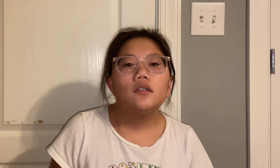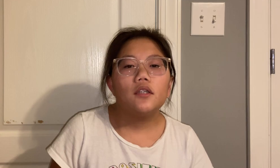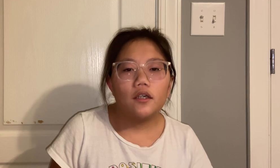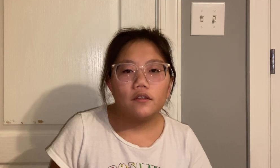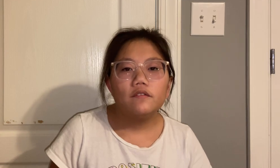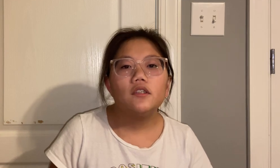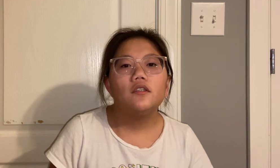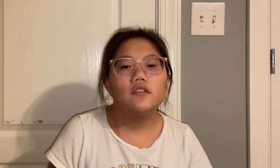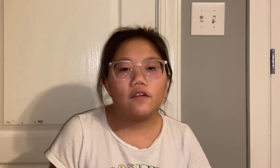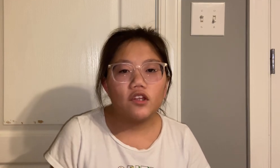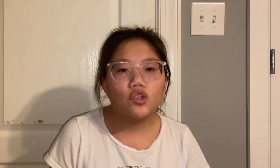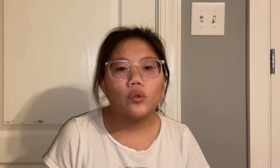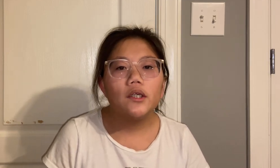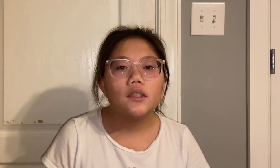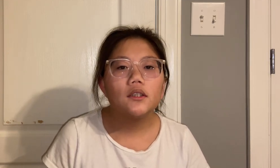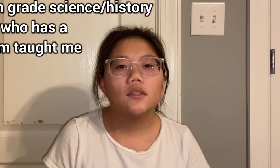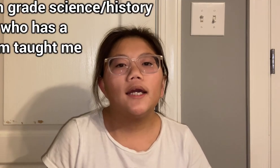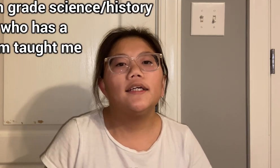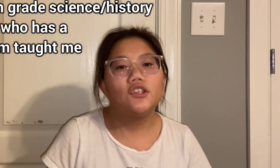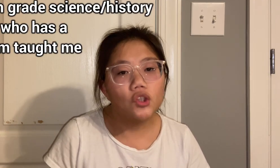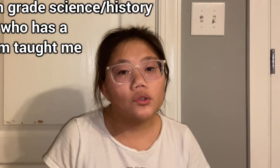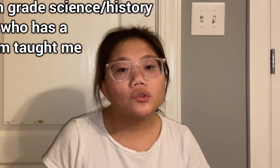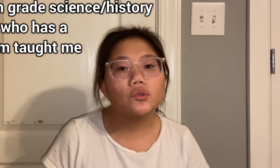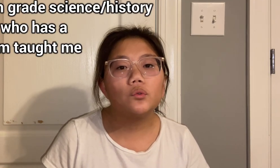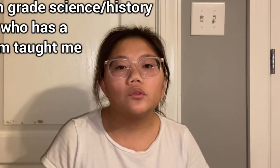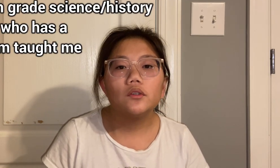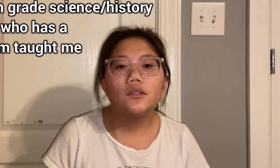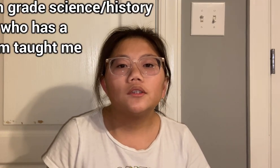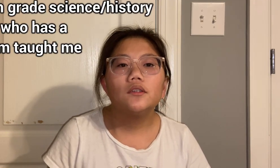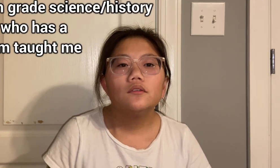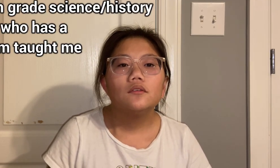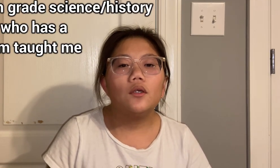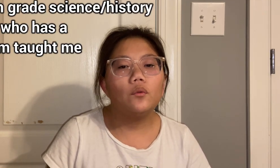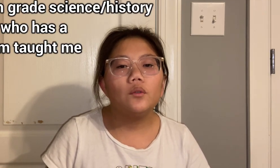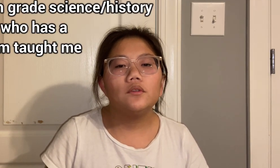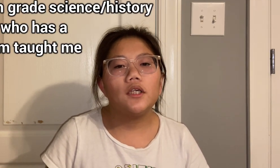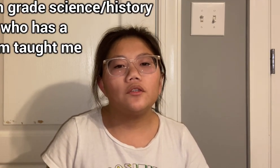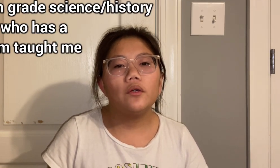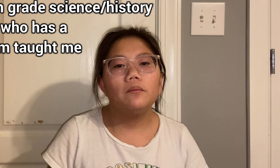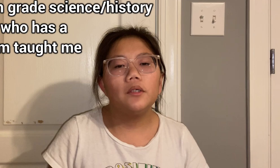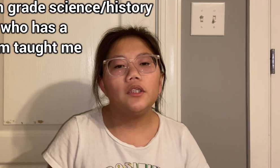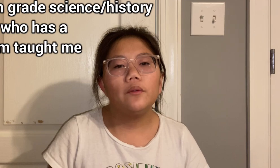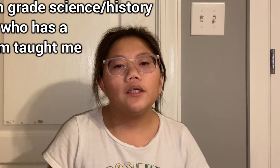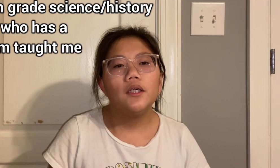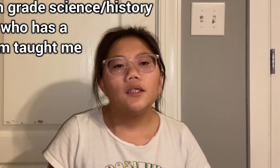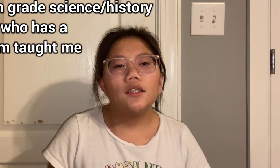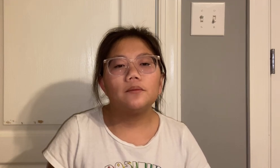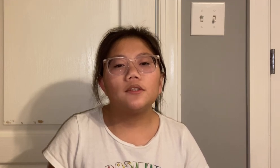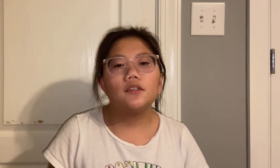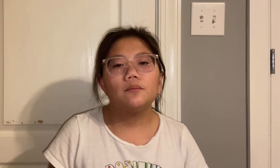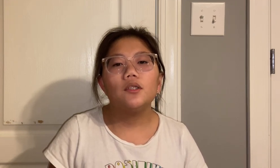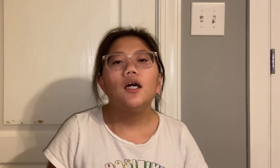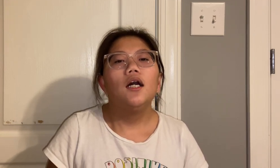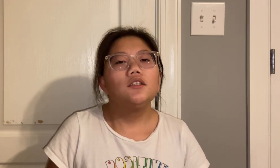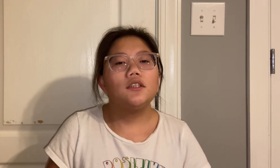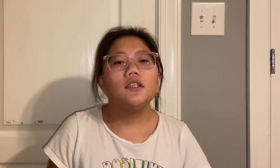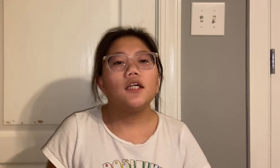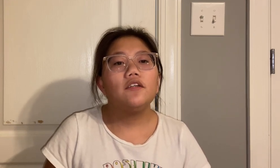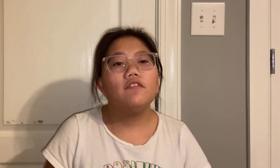elective in seventh grade at a charter school that only went to eighth grade but anyway that's besides the point took the elective